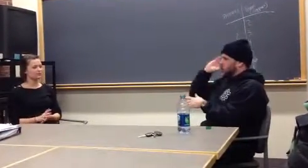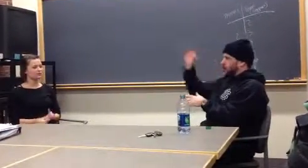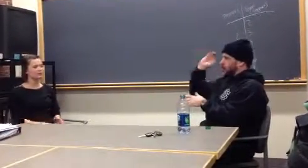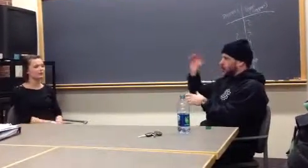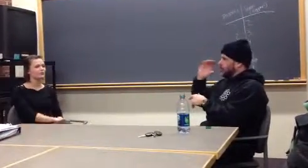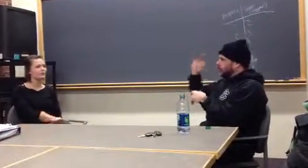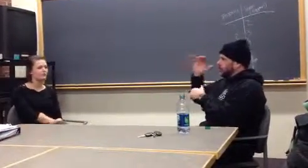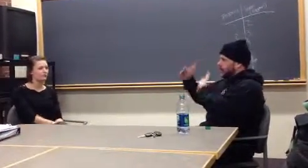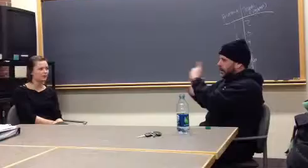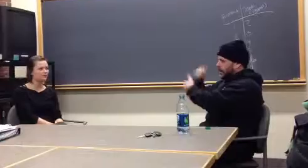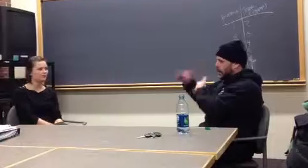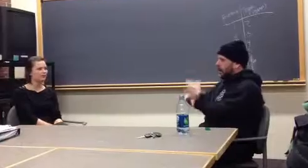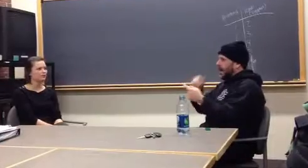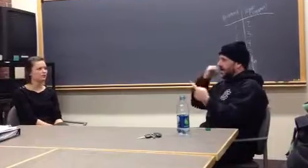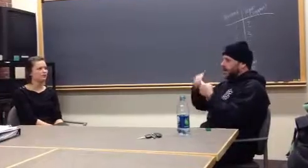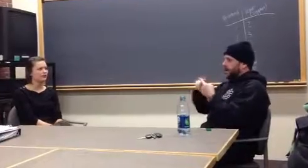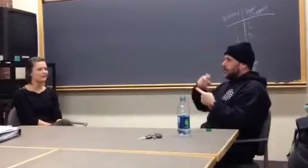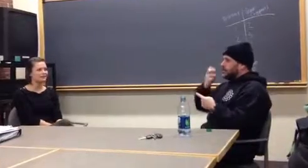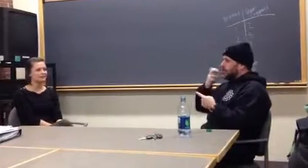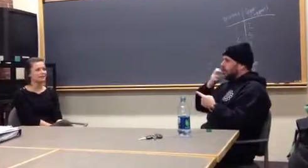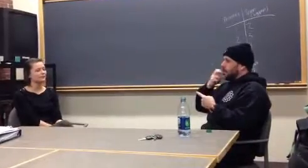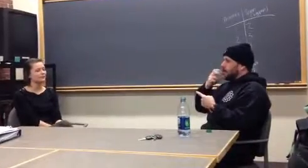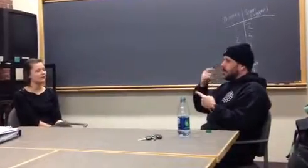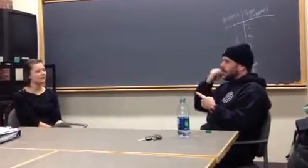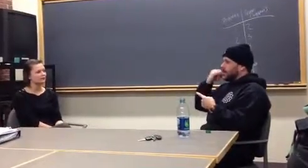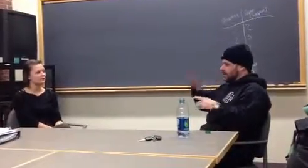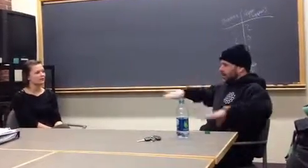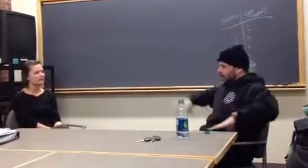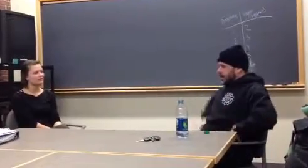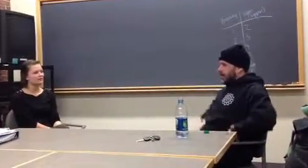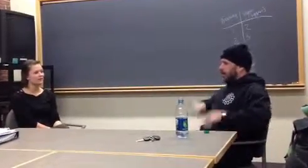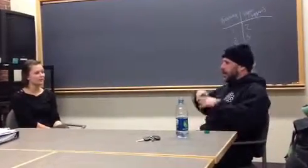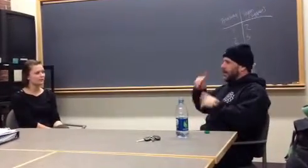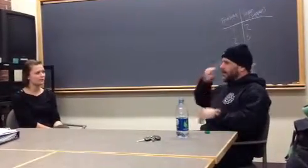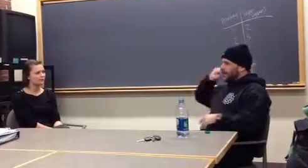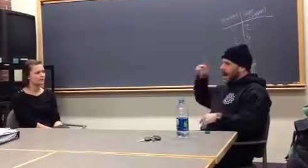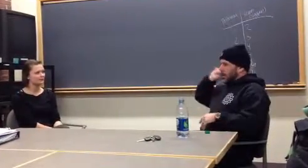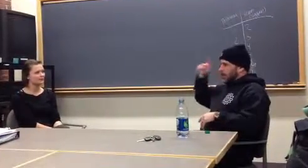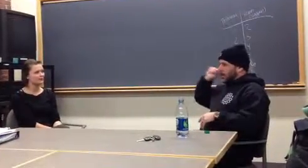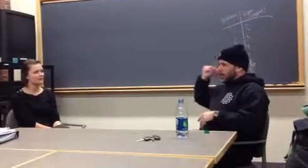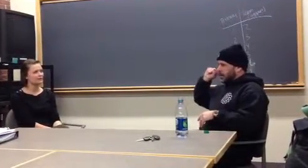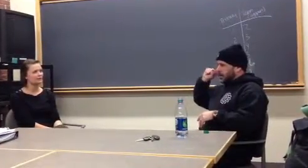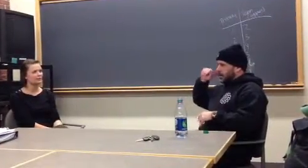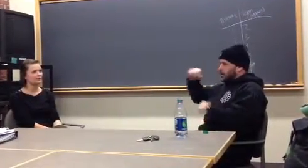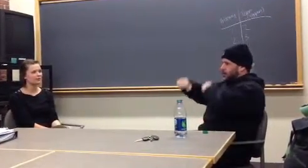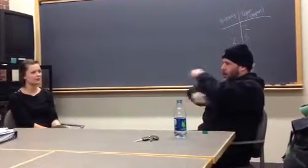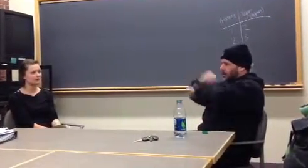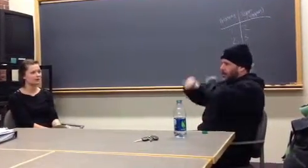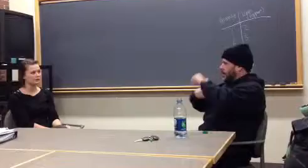So when you throw the football, you will run until someone will tackle you. And depending on where you land, that will be a yard.